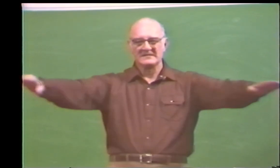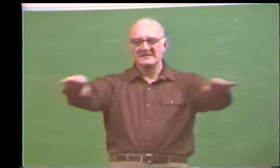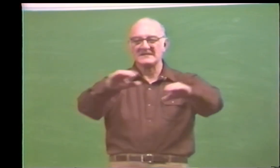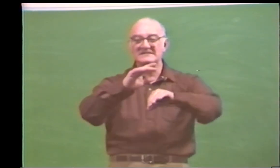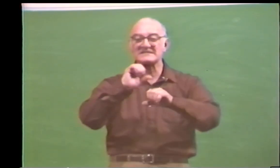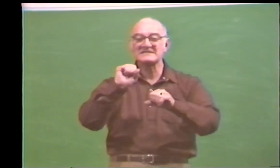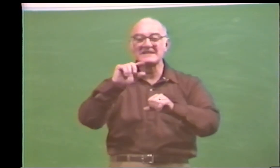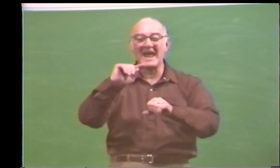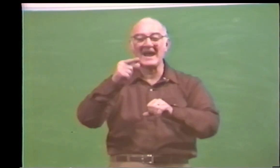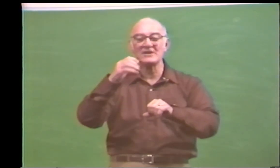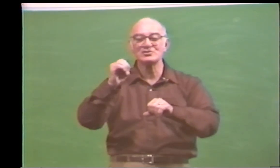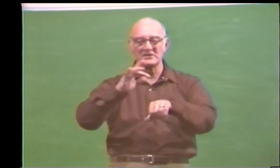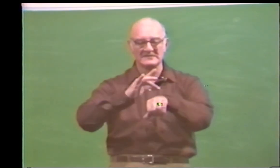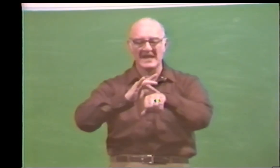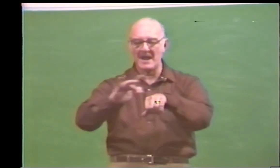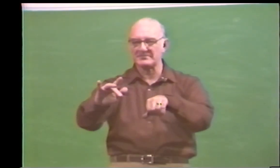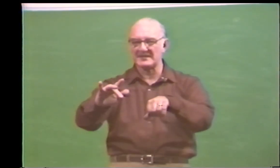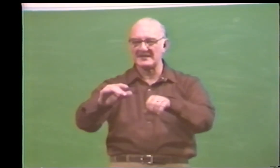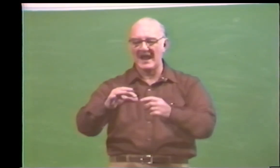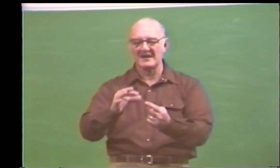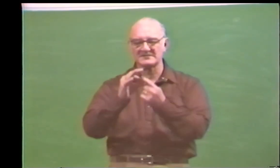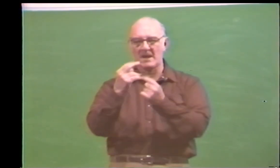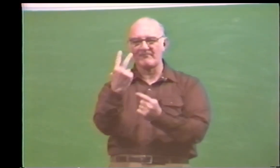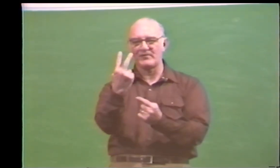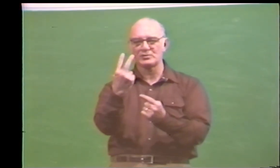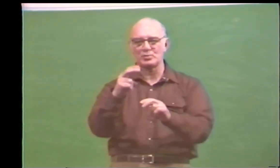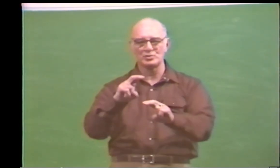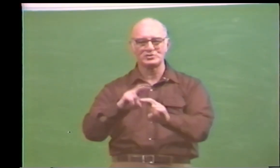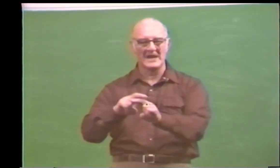the stage is empty except for two chairs.